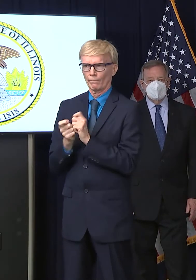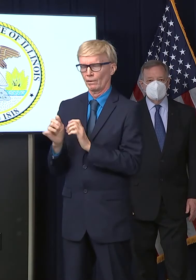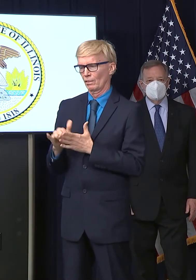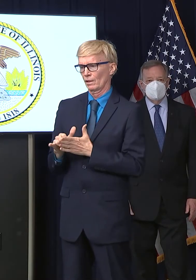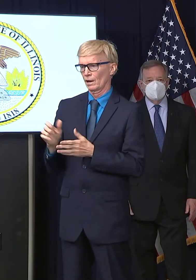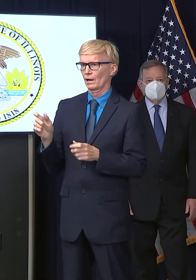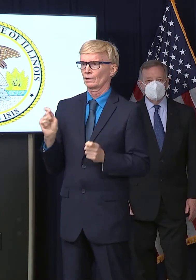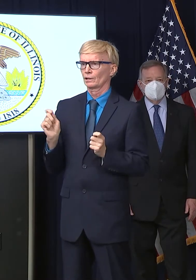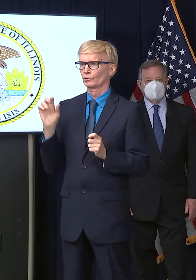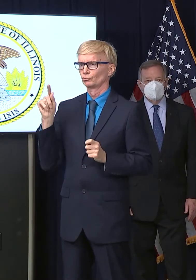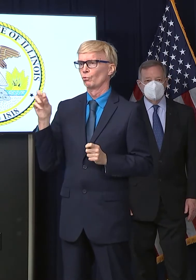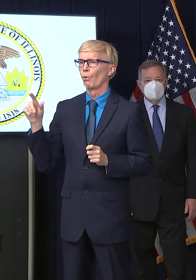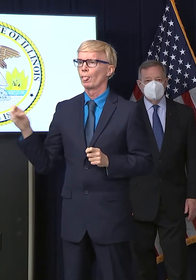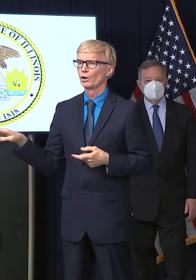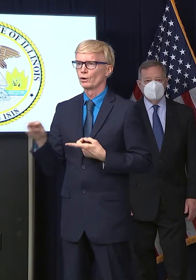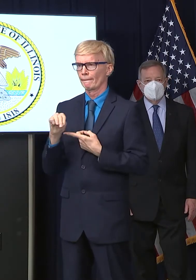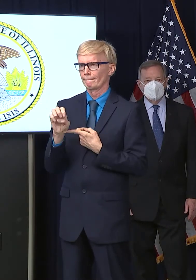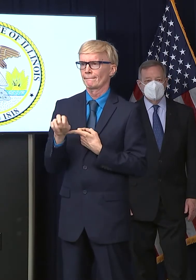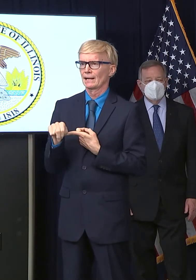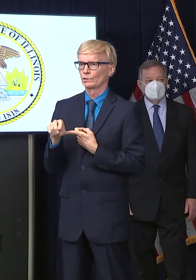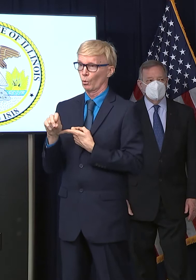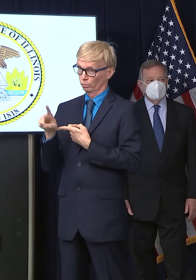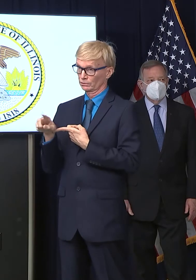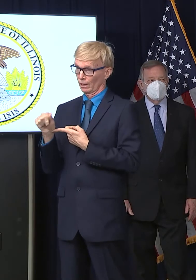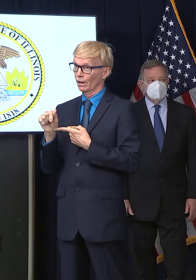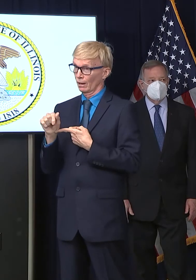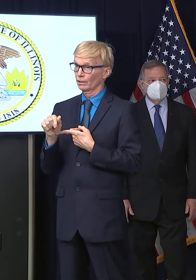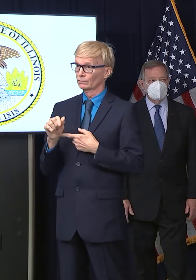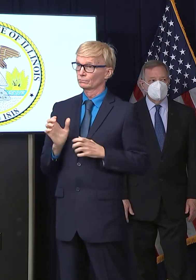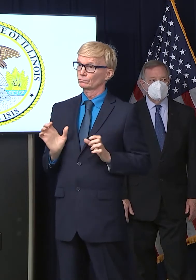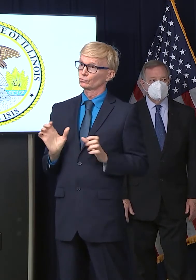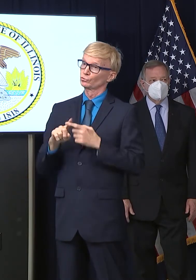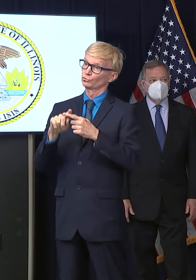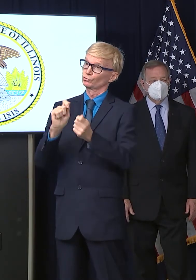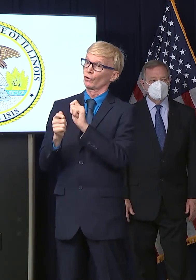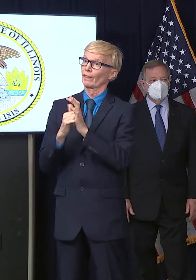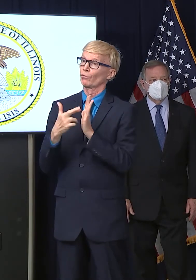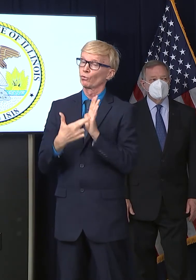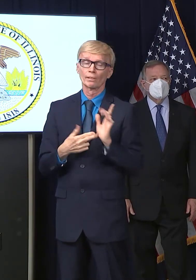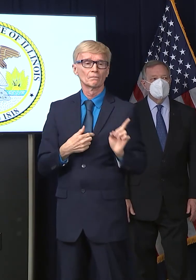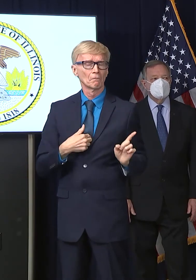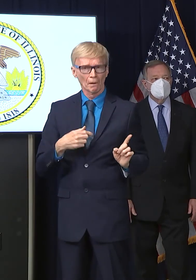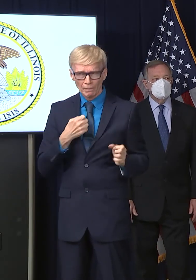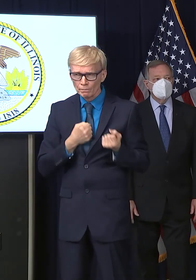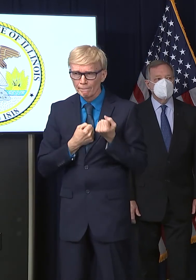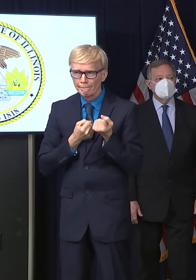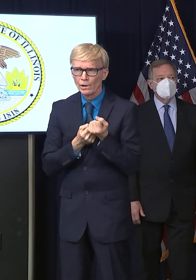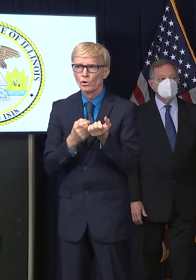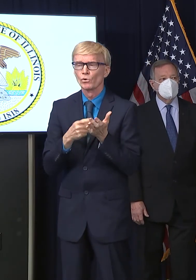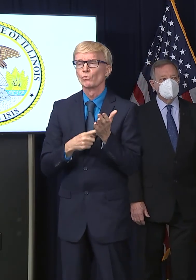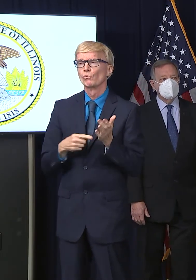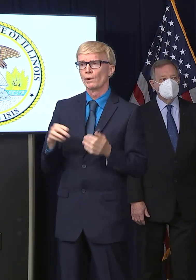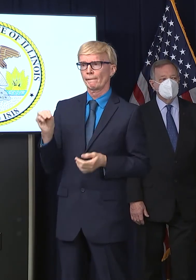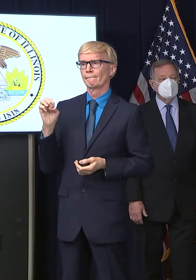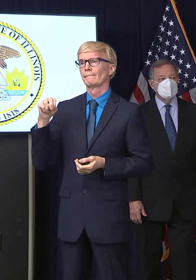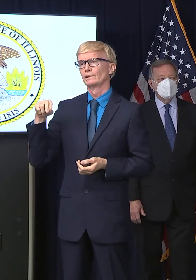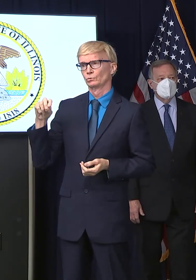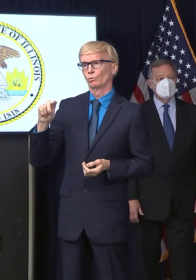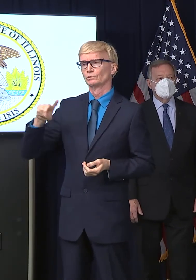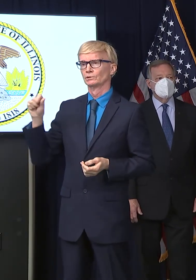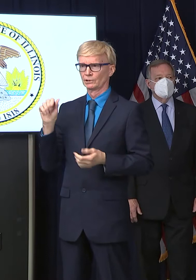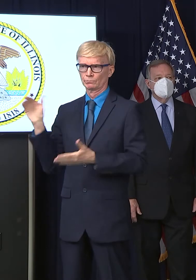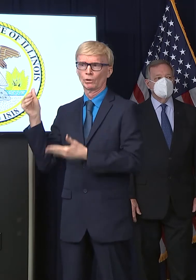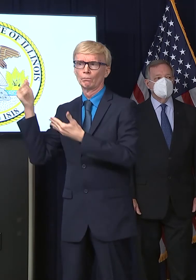is proposing to reform that rule? Well, I've been in favor of that proposal, the Mendoza's proposal, for some time